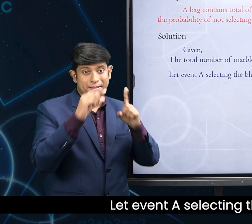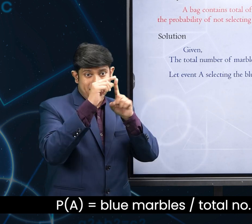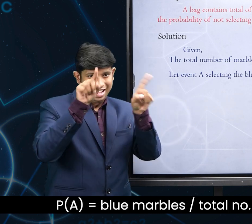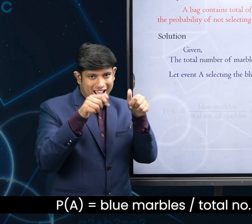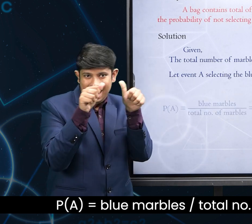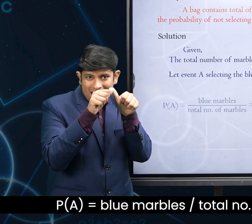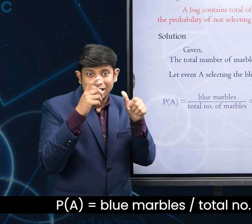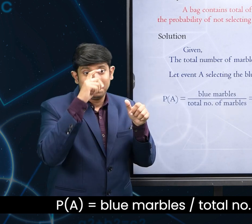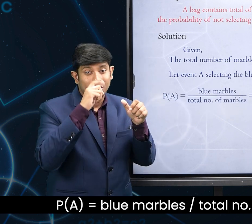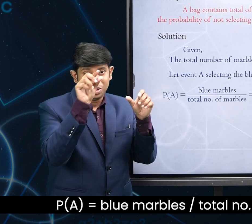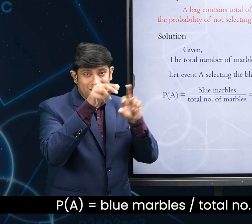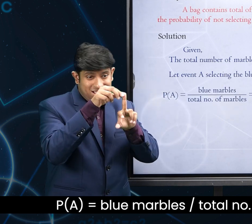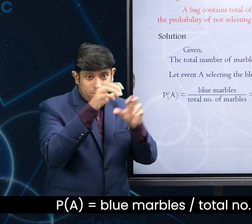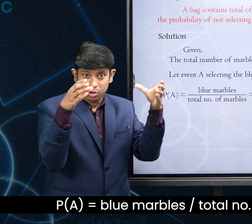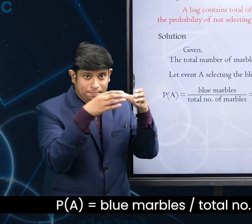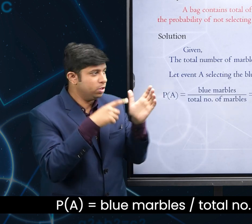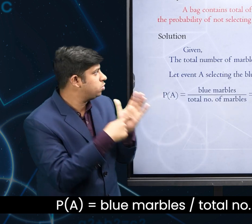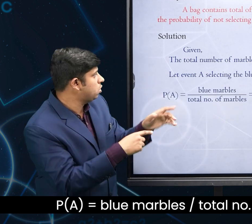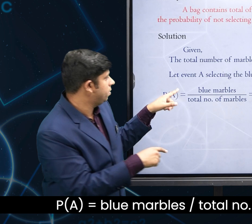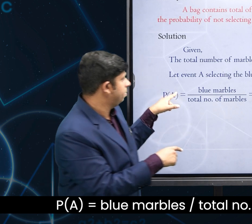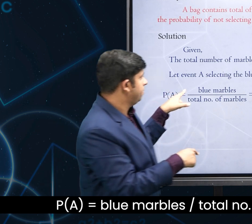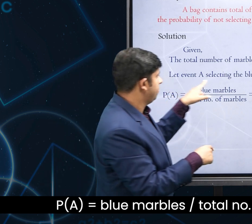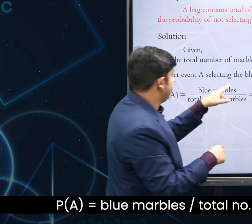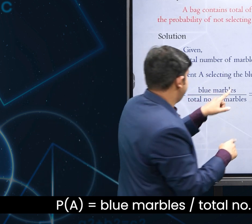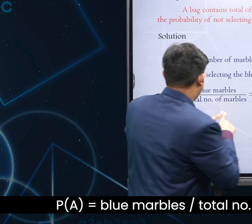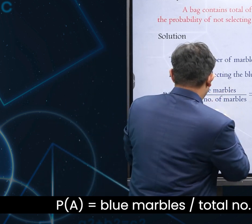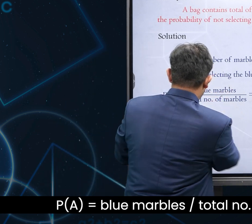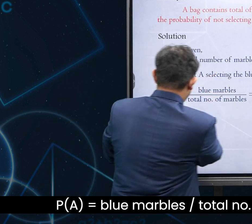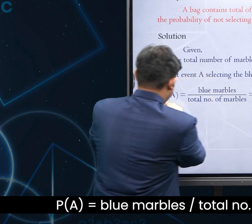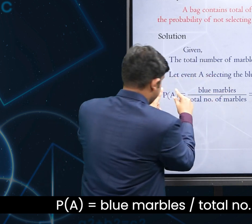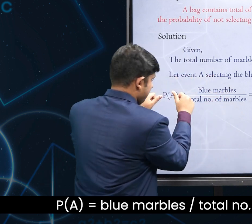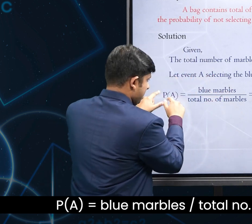P of A is equal to blue marbles by total number of marbles.